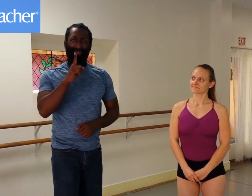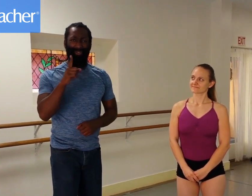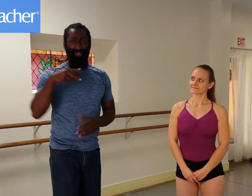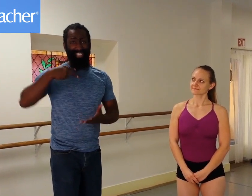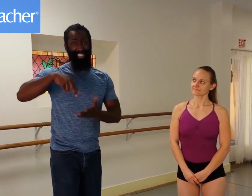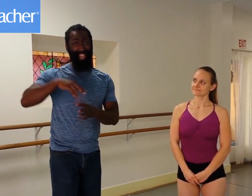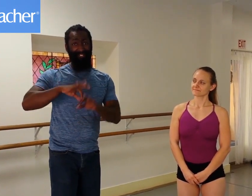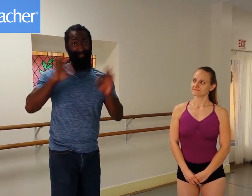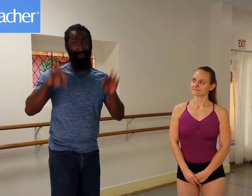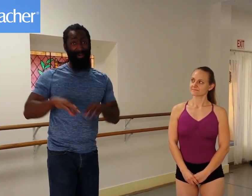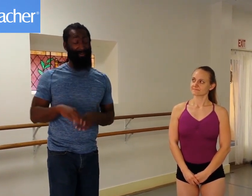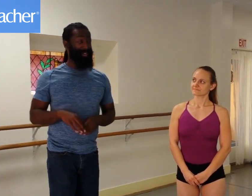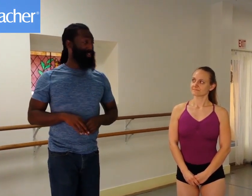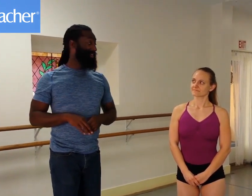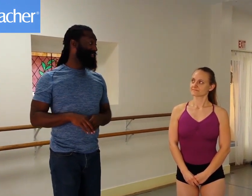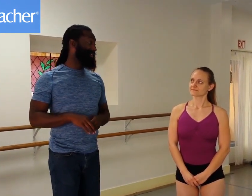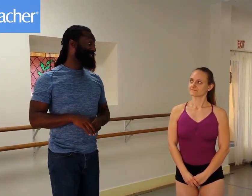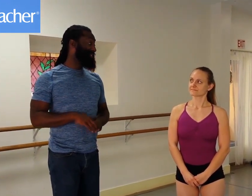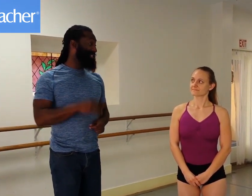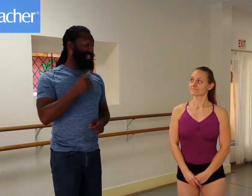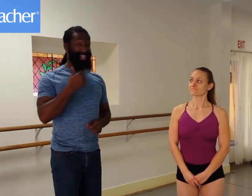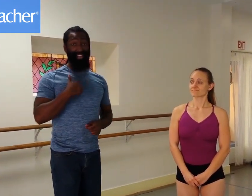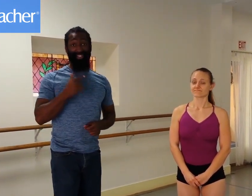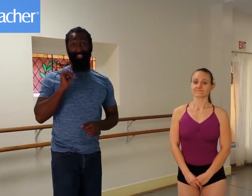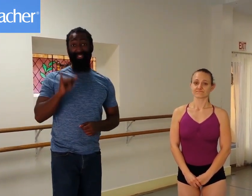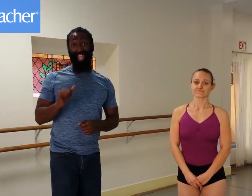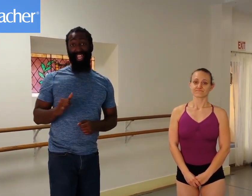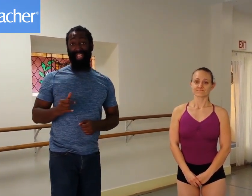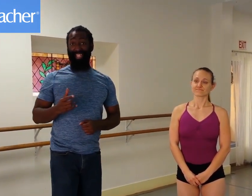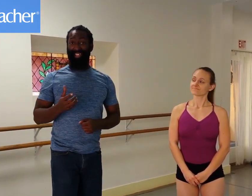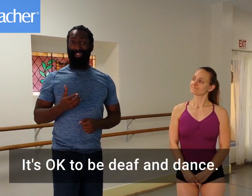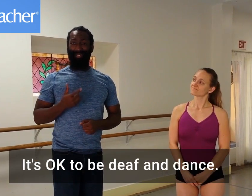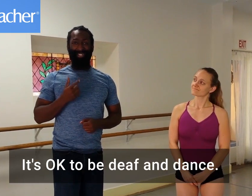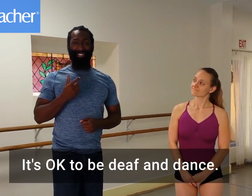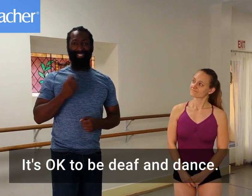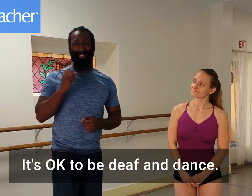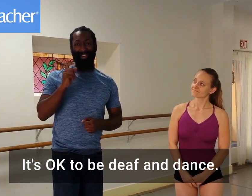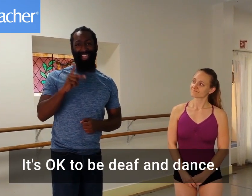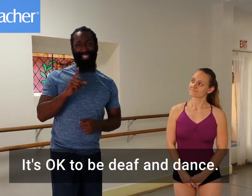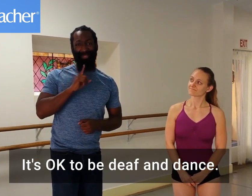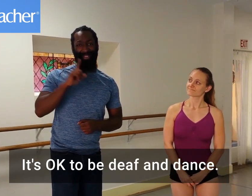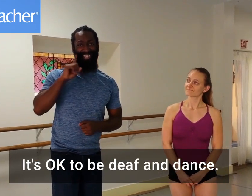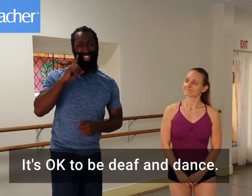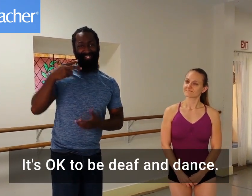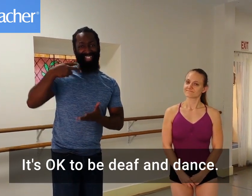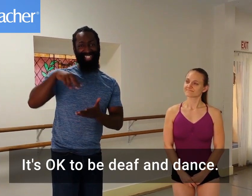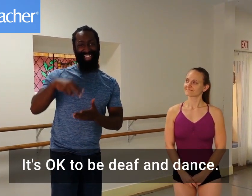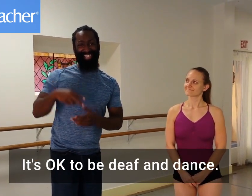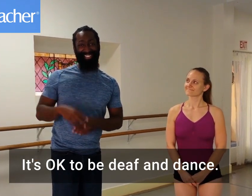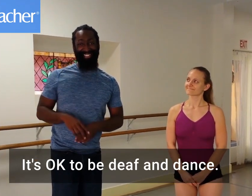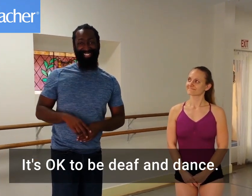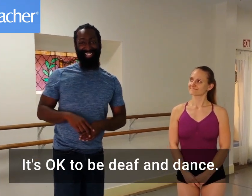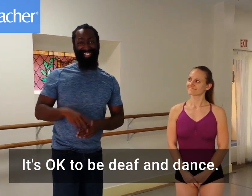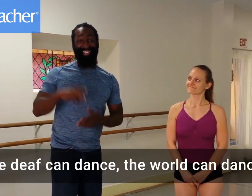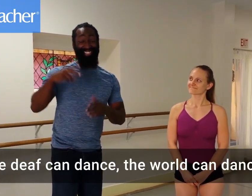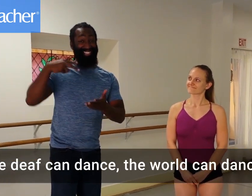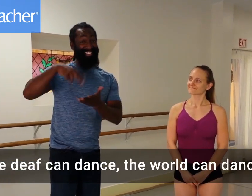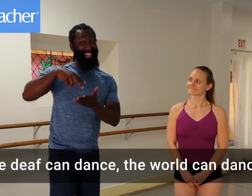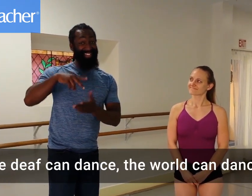the true in the dance floor. And that it's okay to be deaf and dead. Dead.